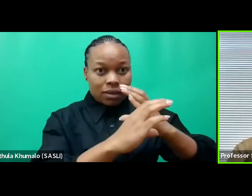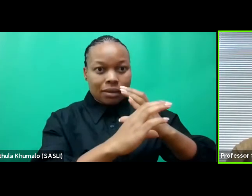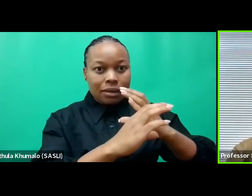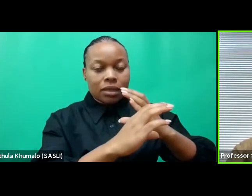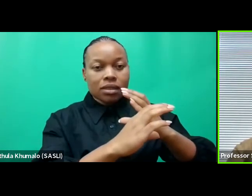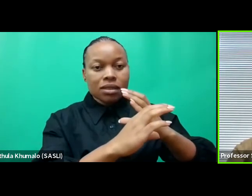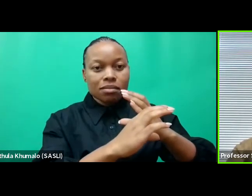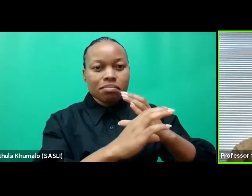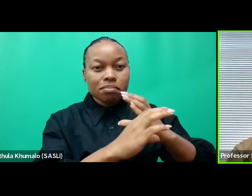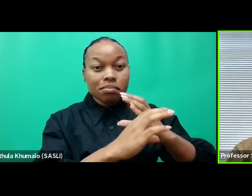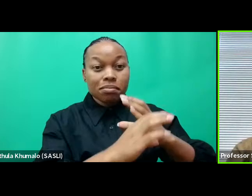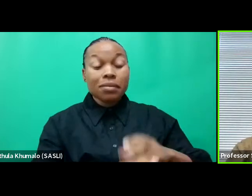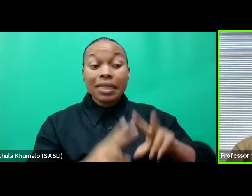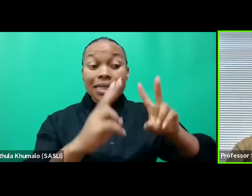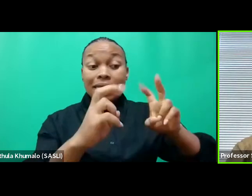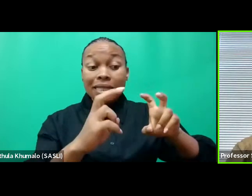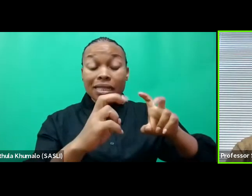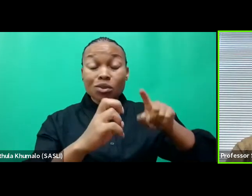panel discussion.